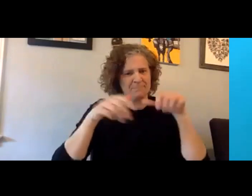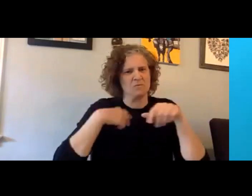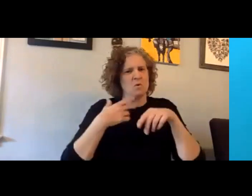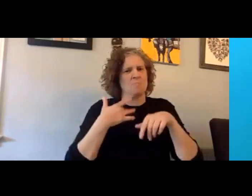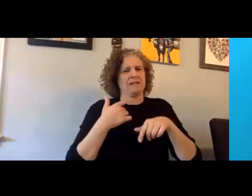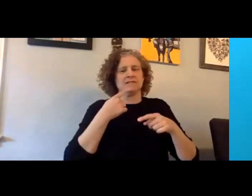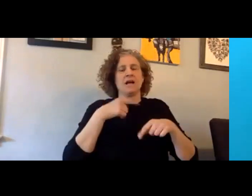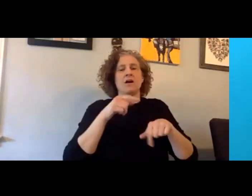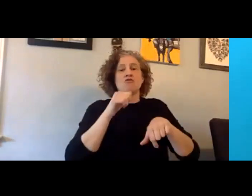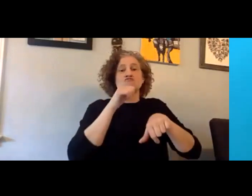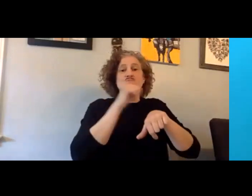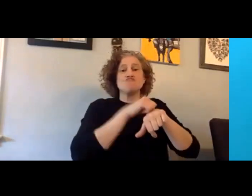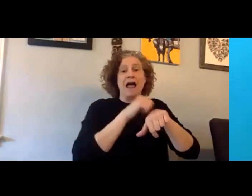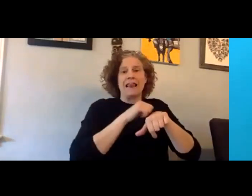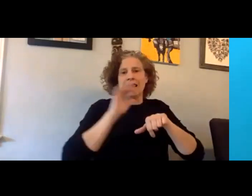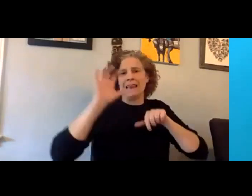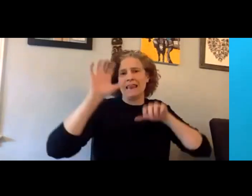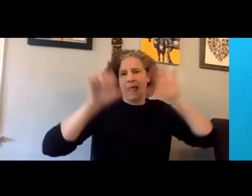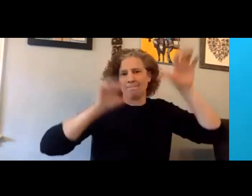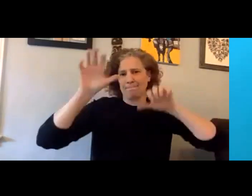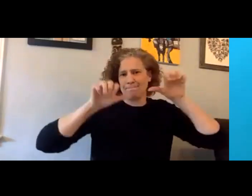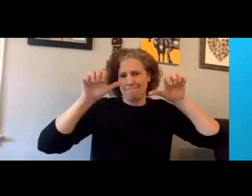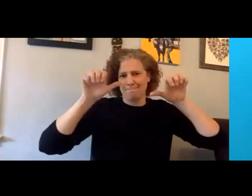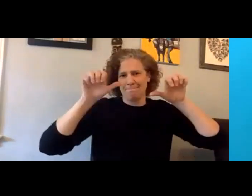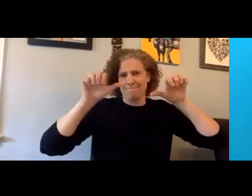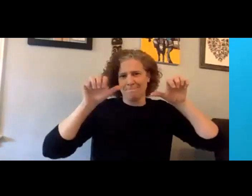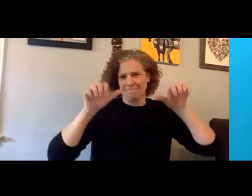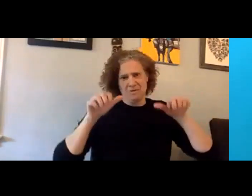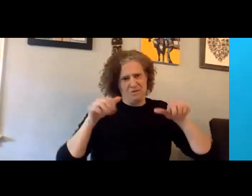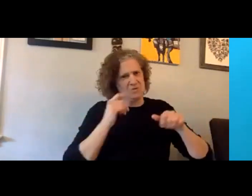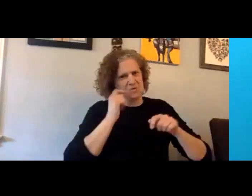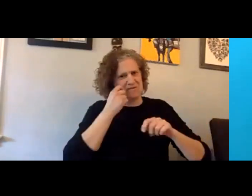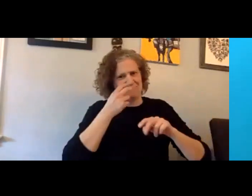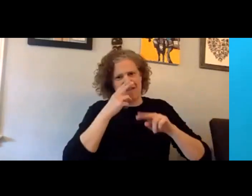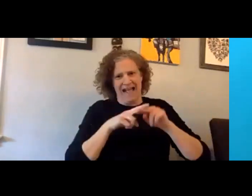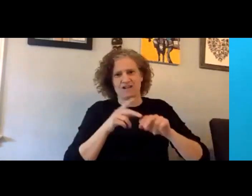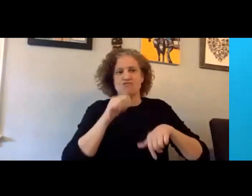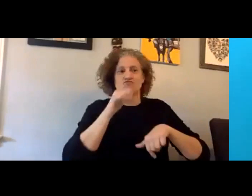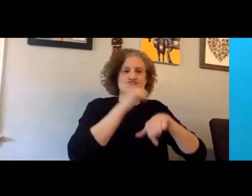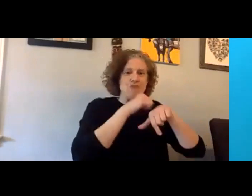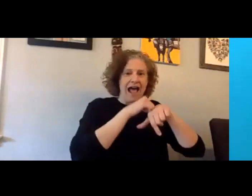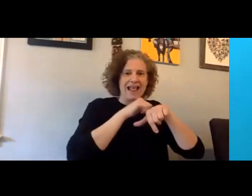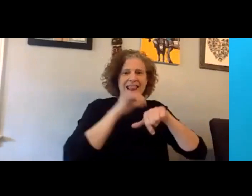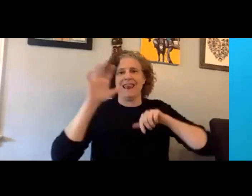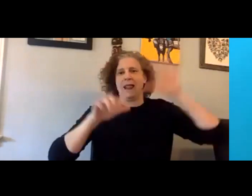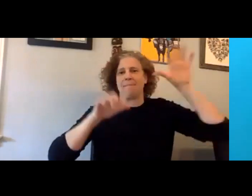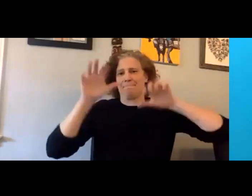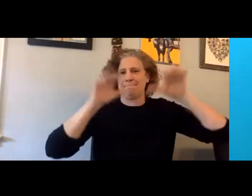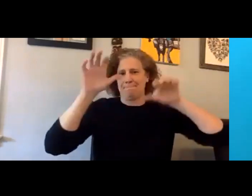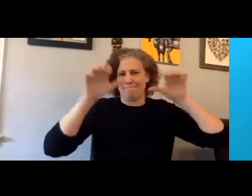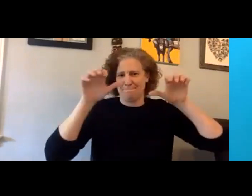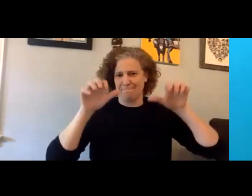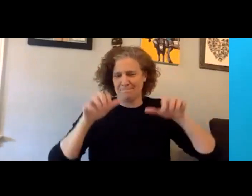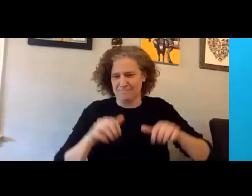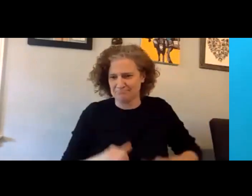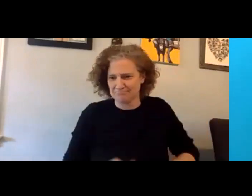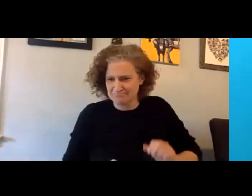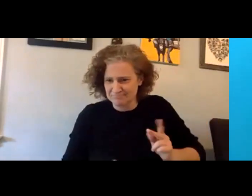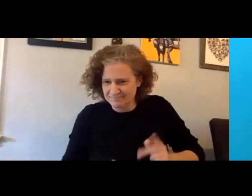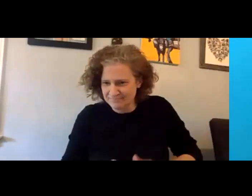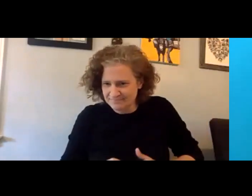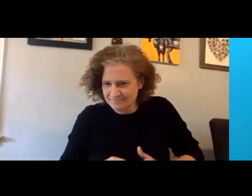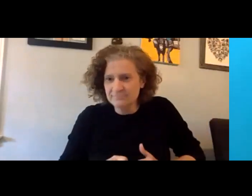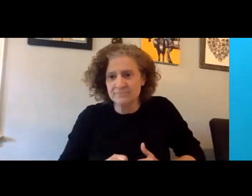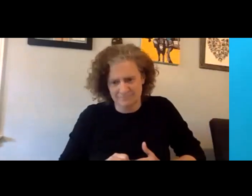For rock climbing, that's usually rock climbing, like this. Okay, rock